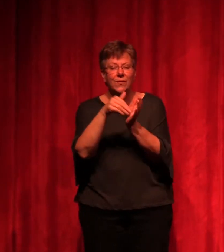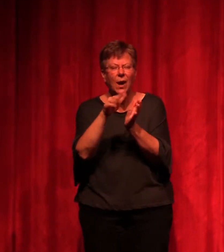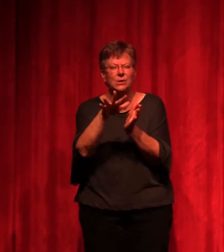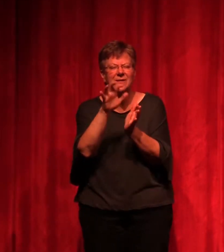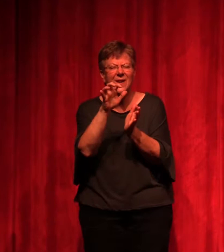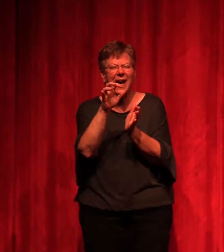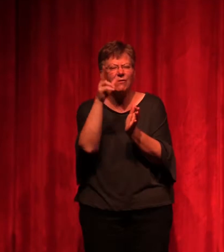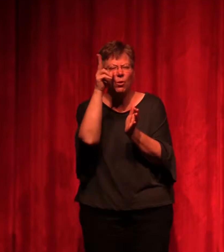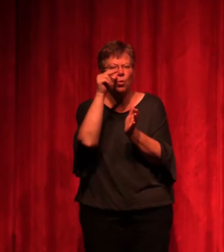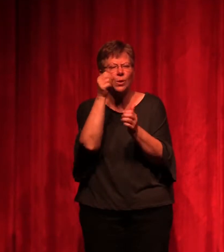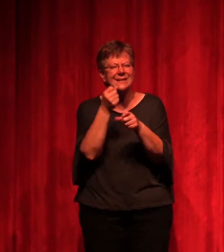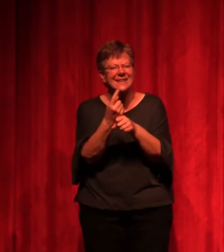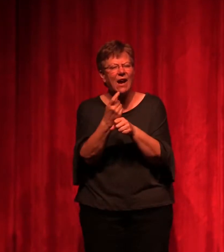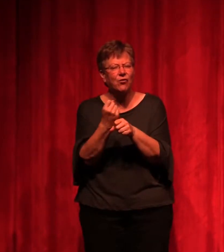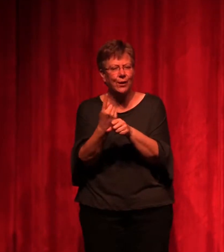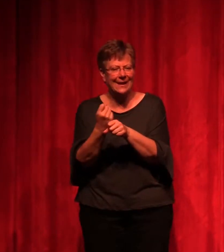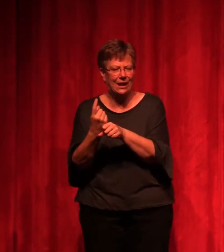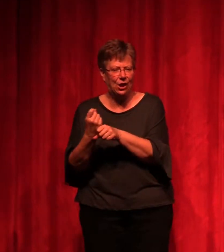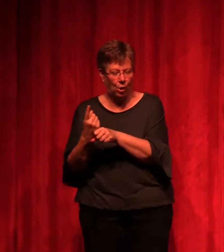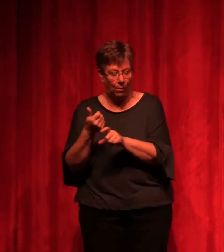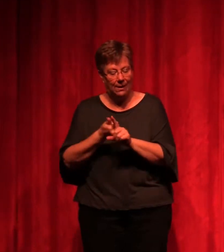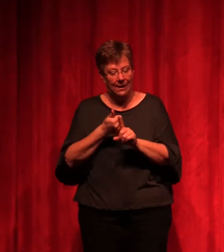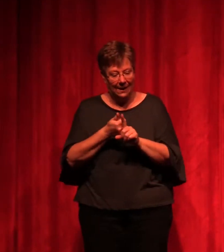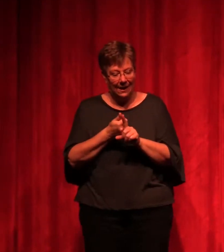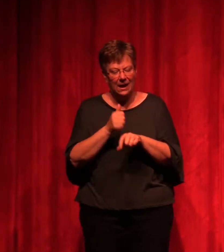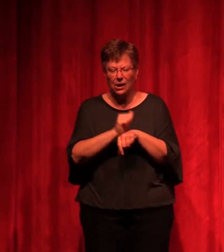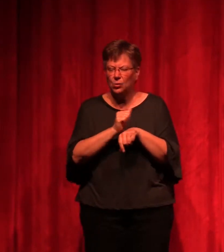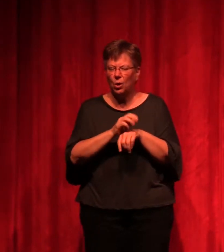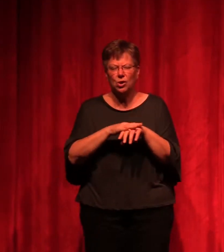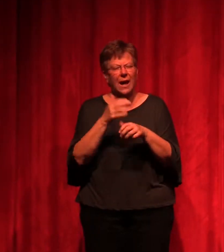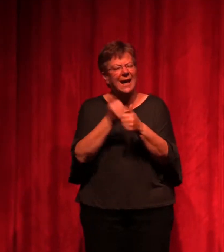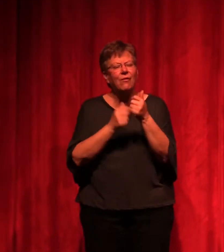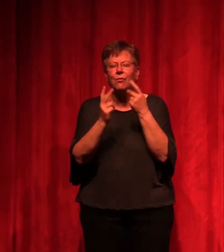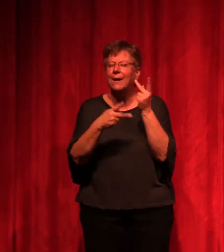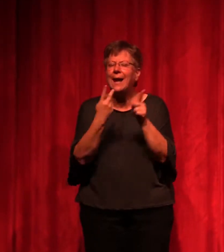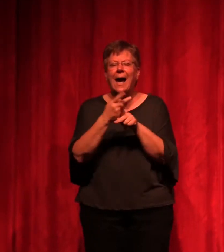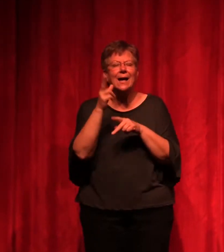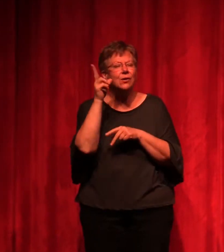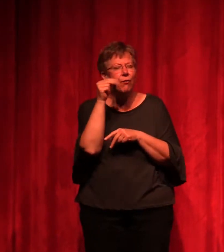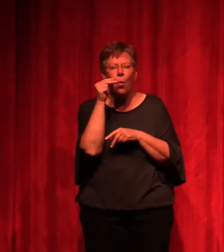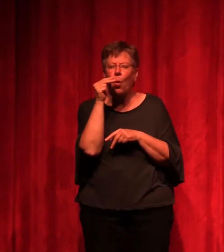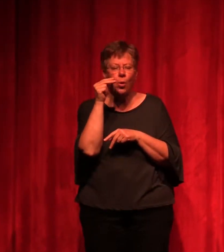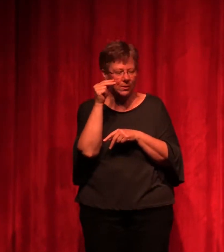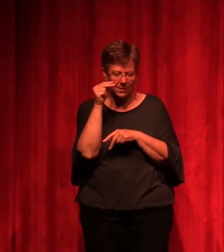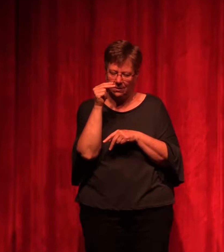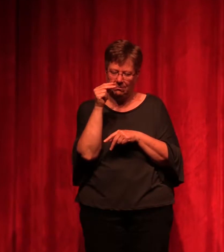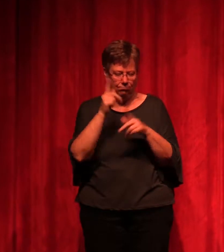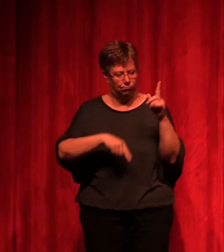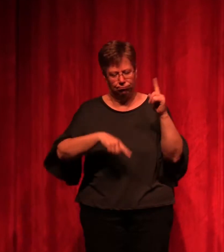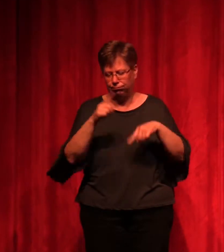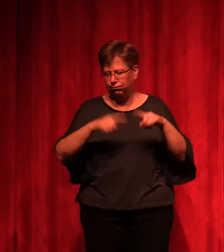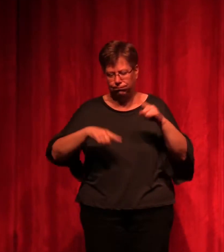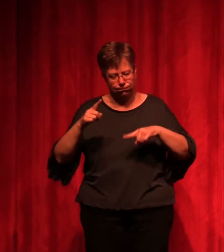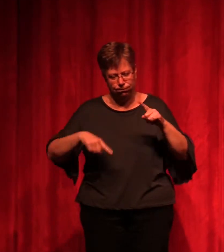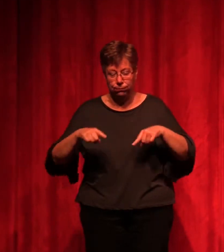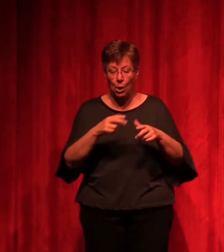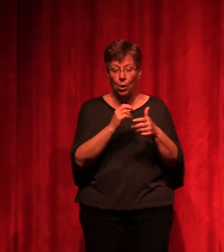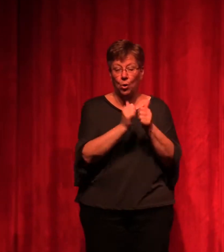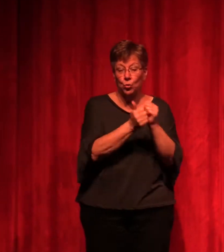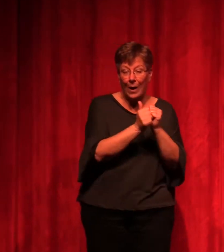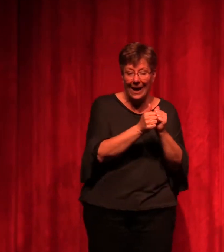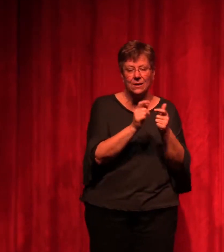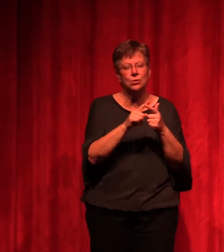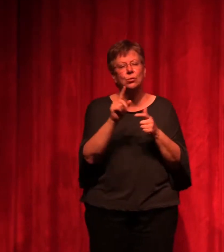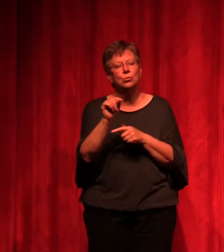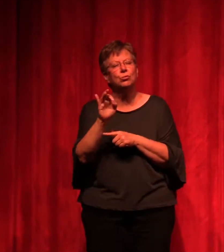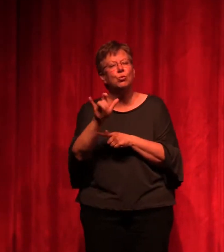per year. He has worked on just about every type of horse breed and discipline there is, from race horses to